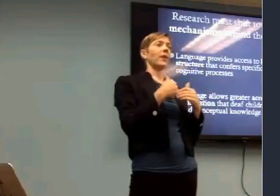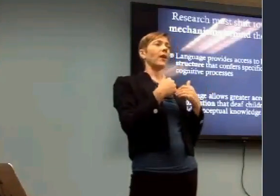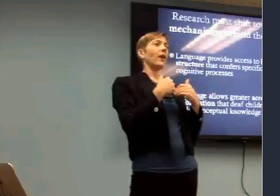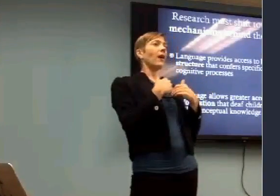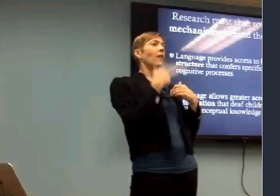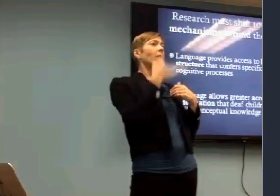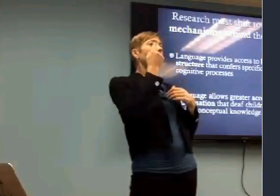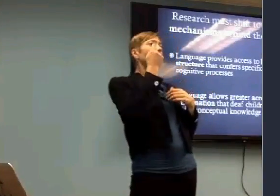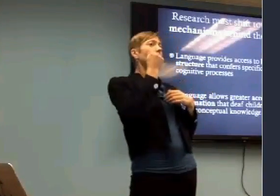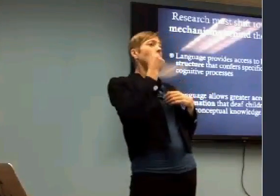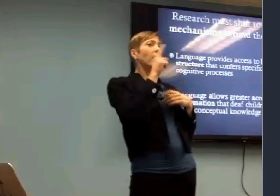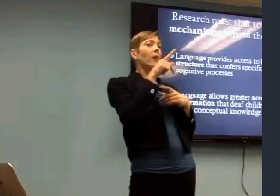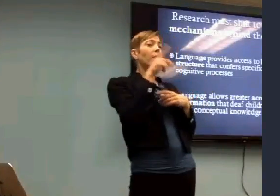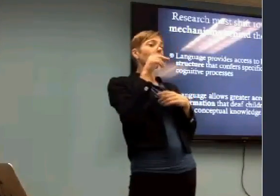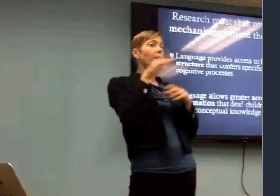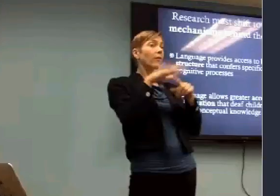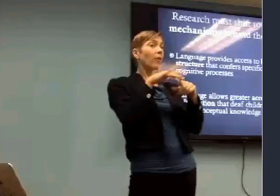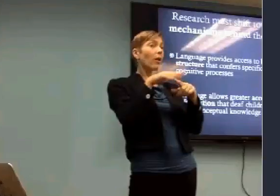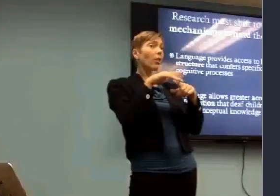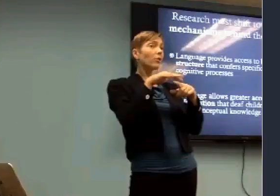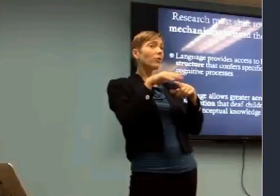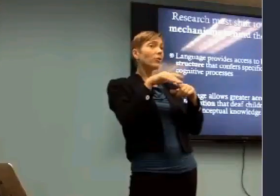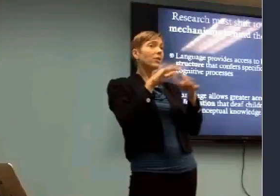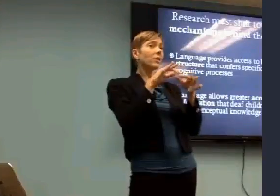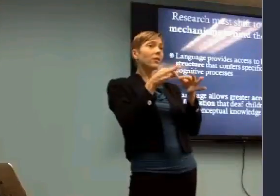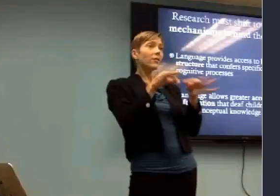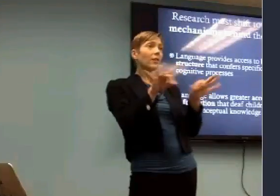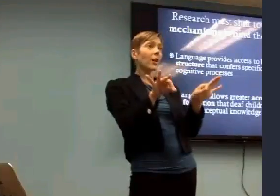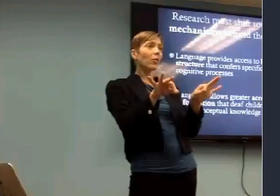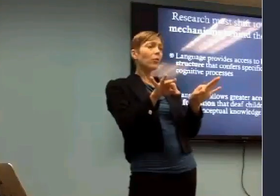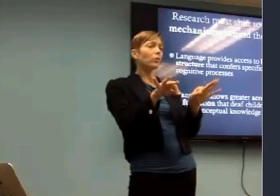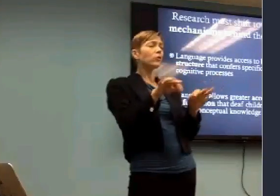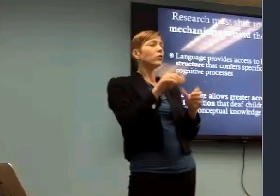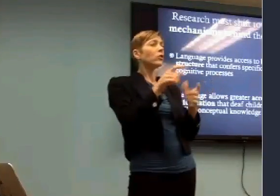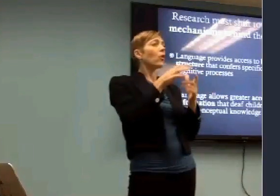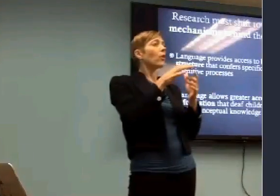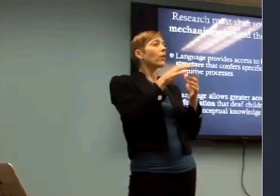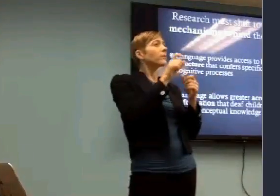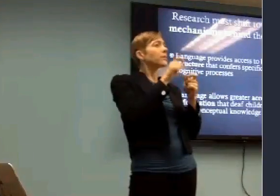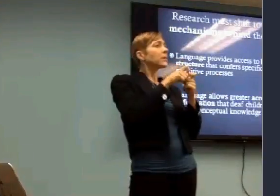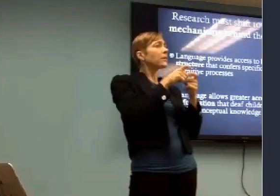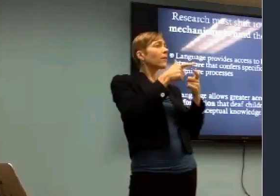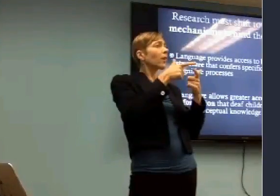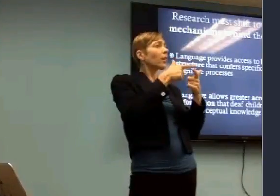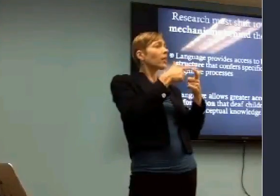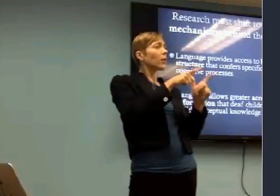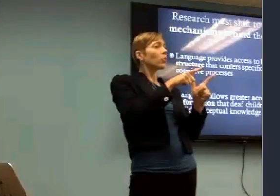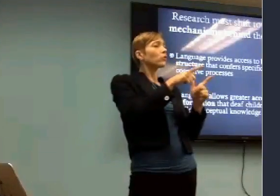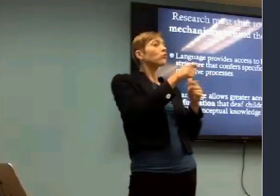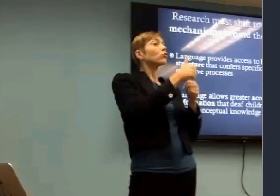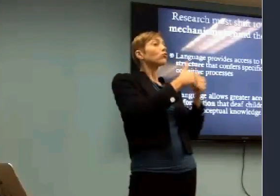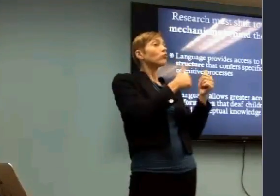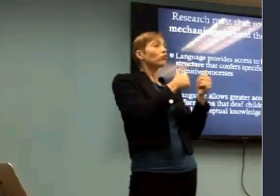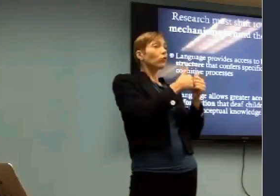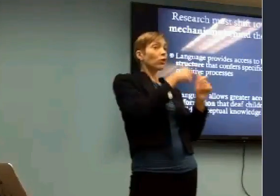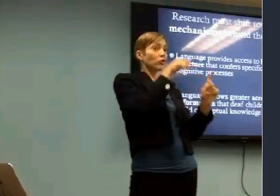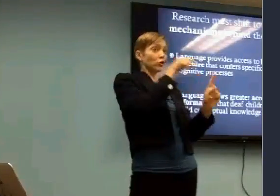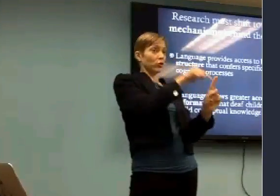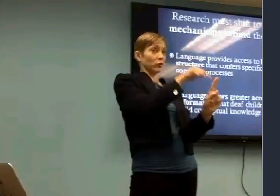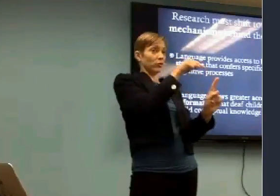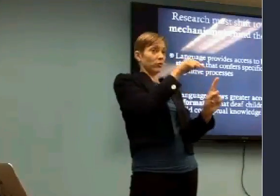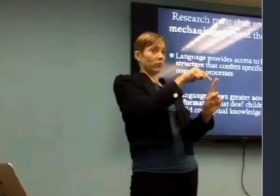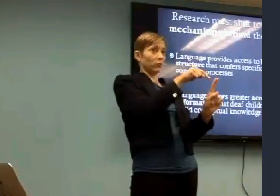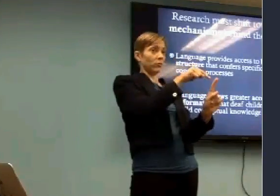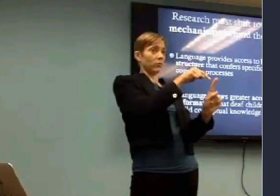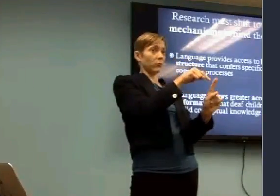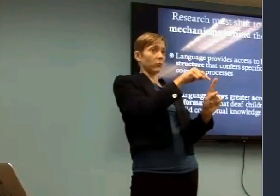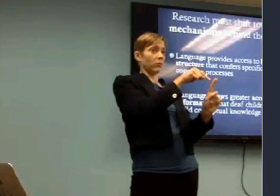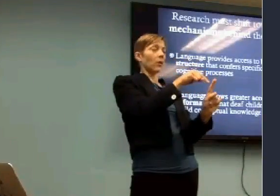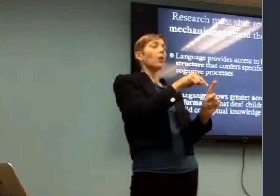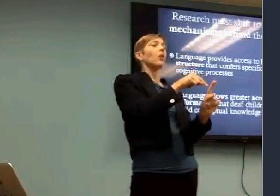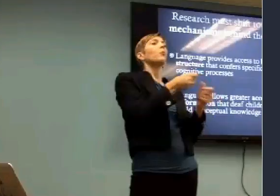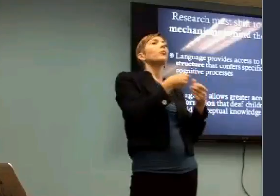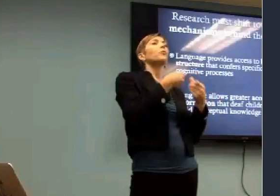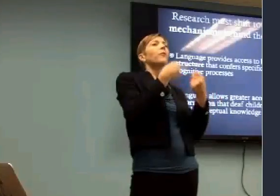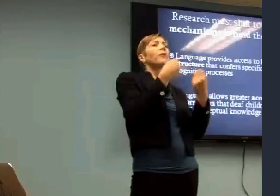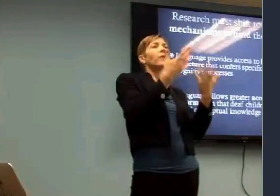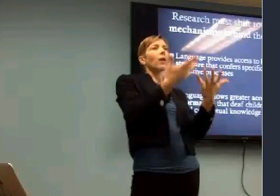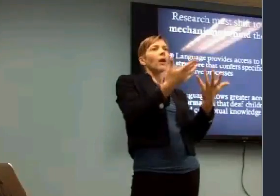to understand syntax and phonology and specific language structures that